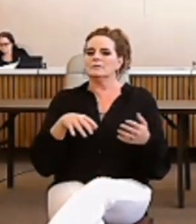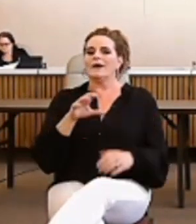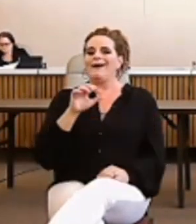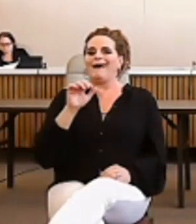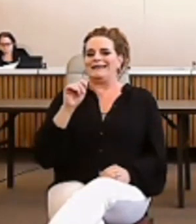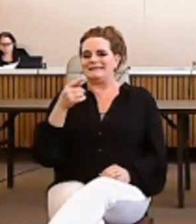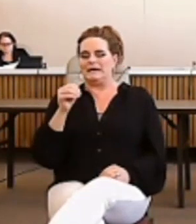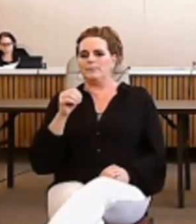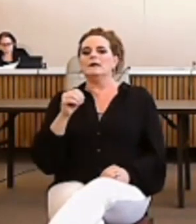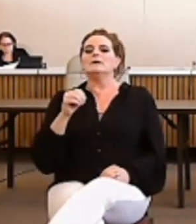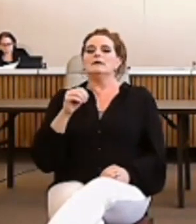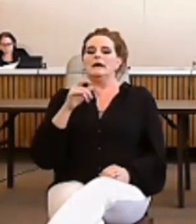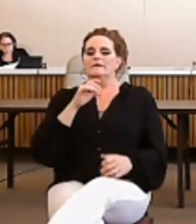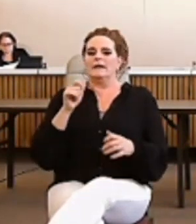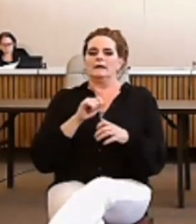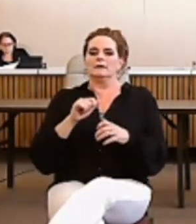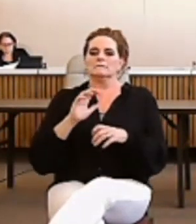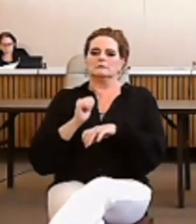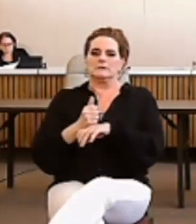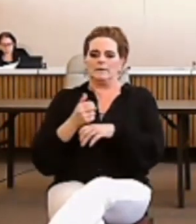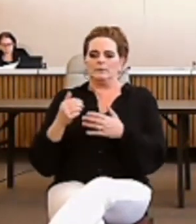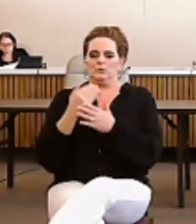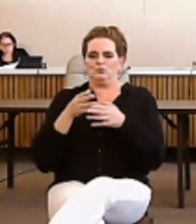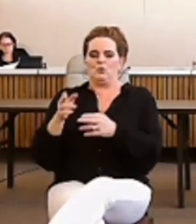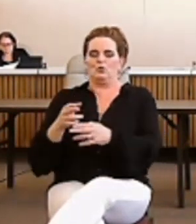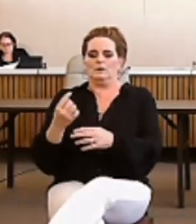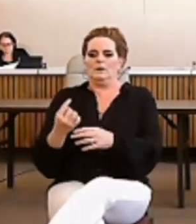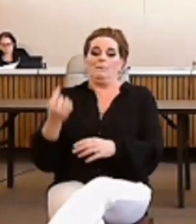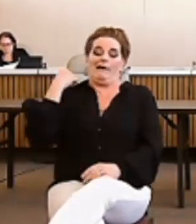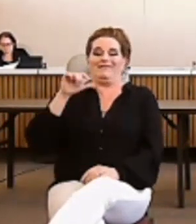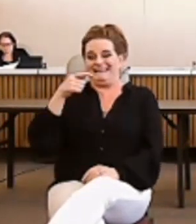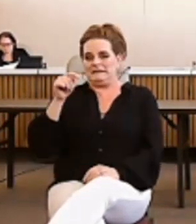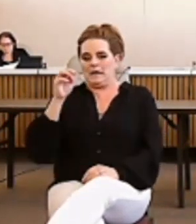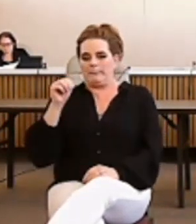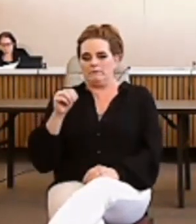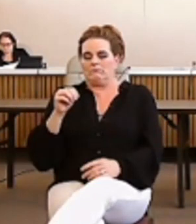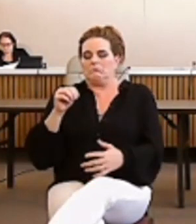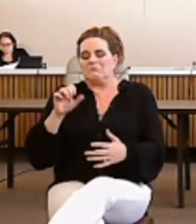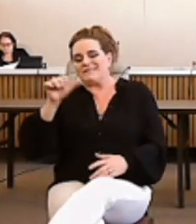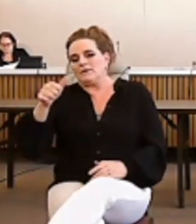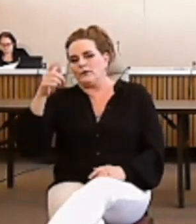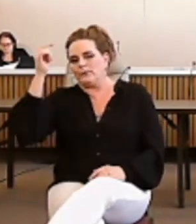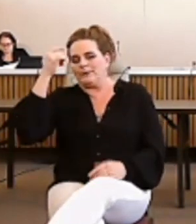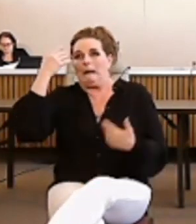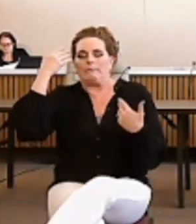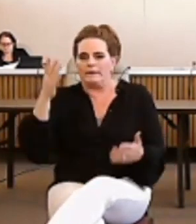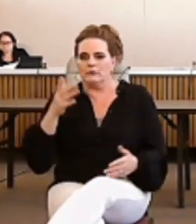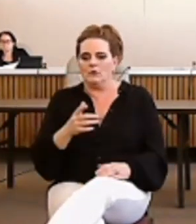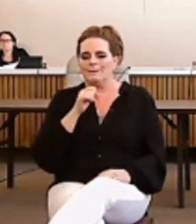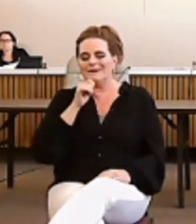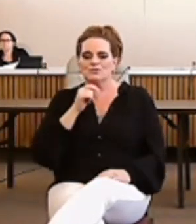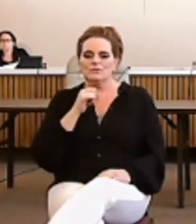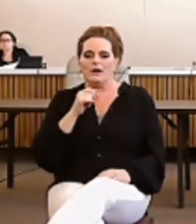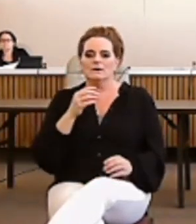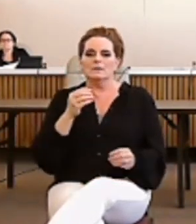ATM. If there's a way to come up behind the ATM, that's another, in theory, possible. I just don't know if the terrain would allow that. And